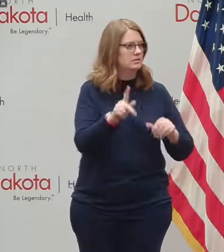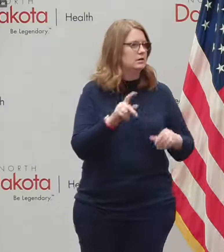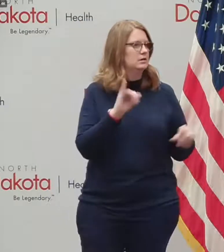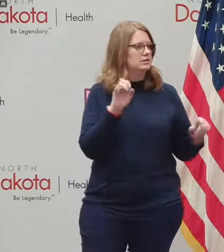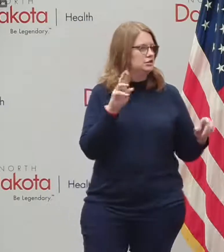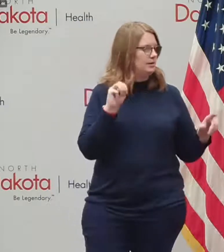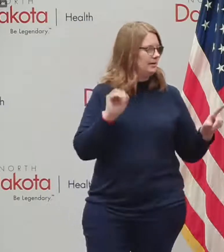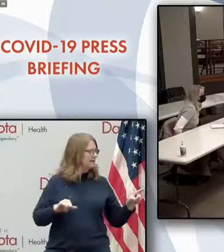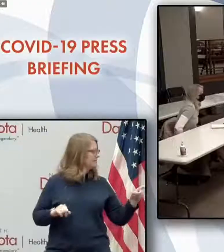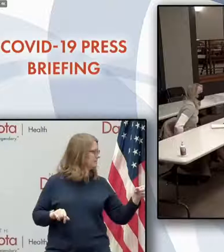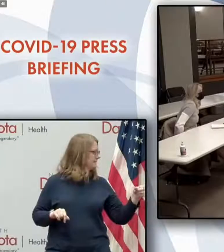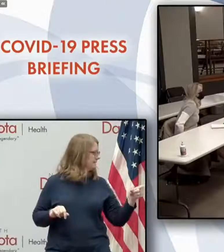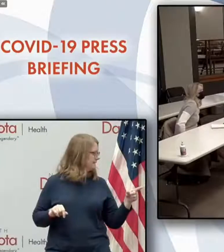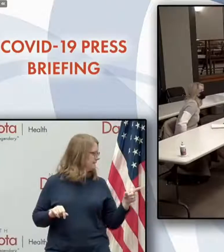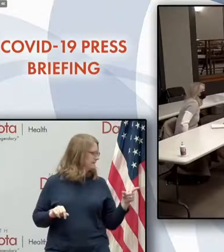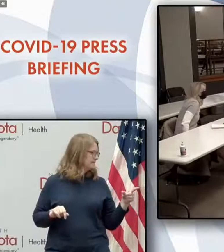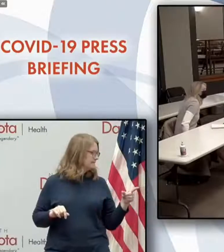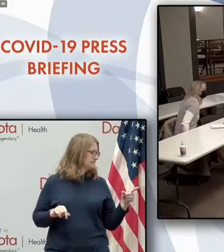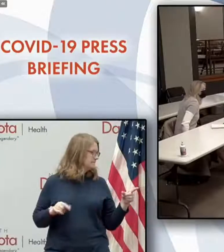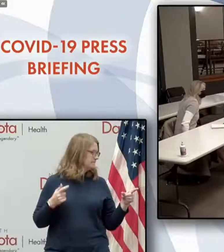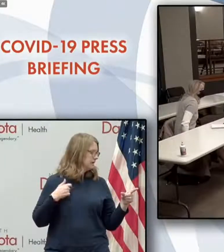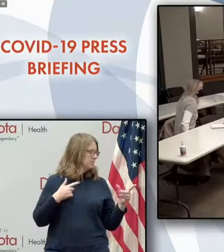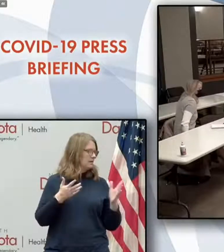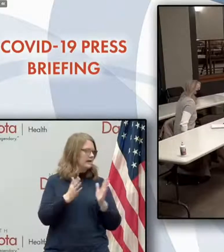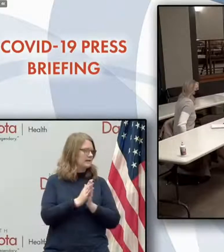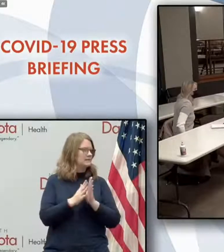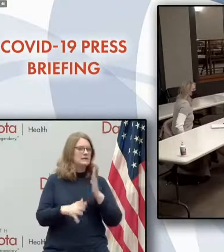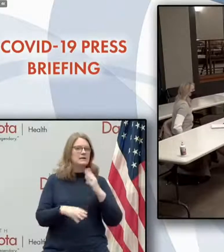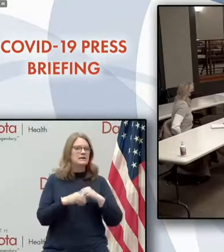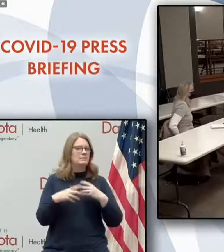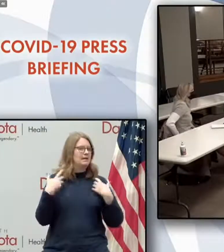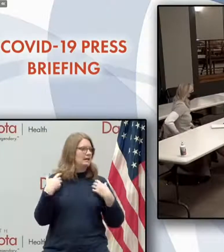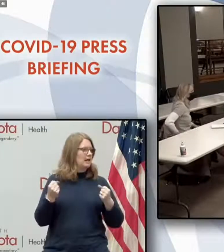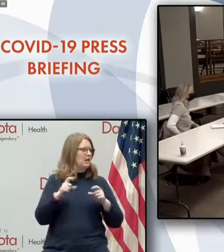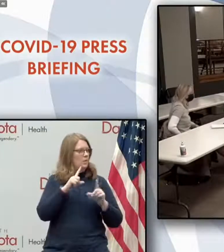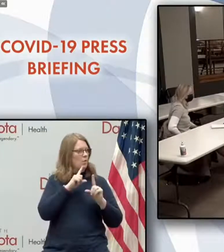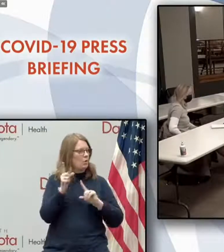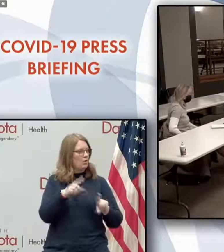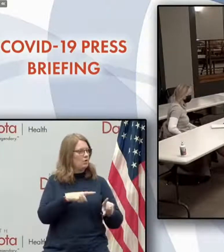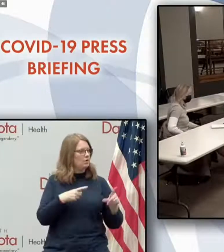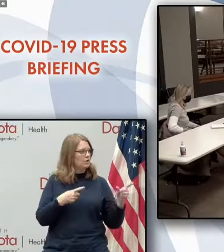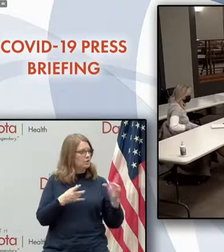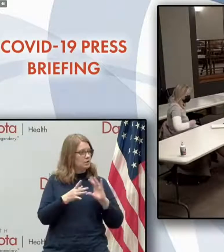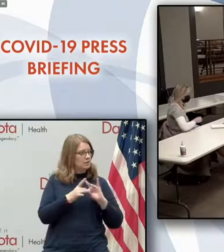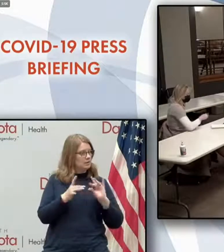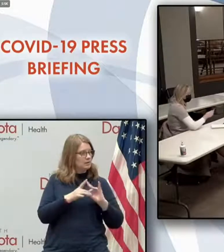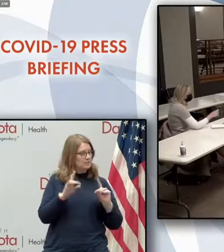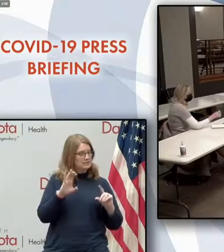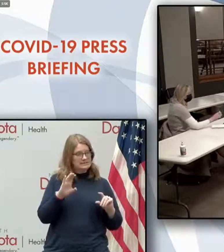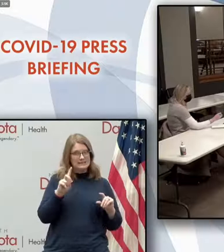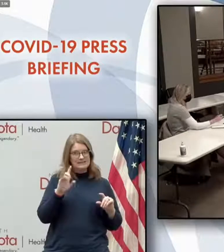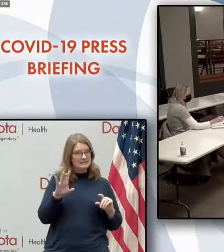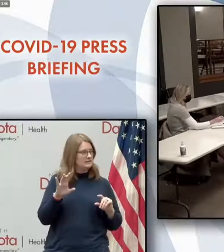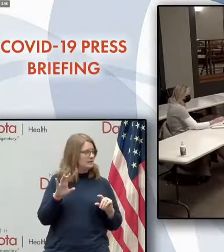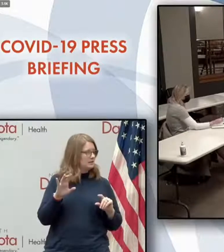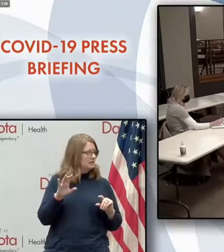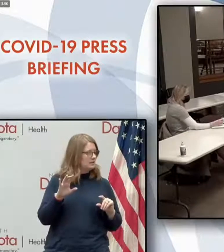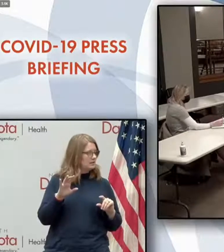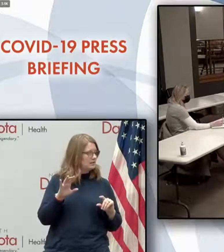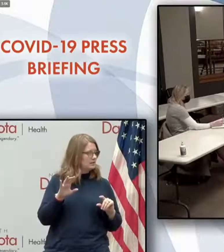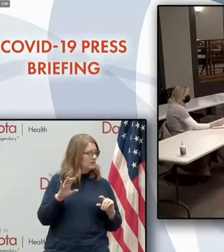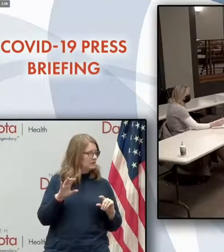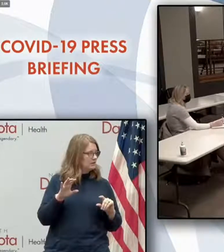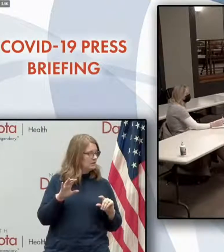Jeremy? Governor, I just want to ask you about the amended health order today. You mentioned that the CDC had made some exceptions or